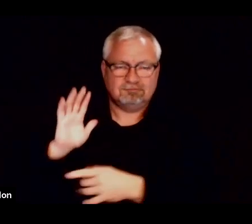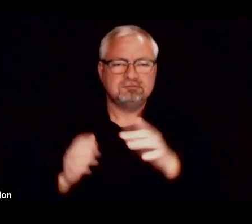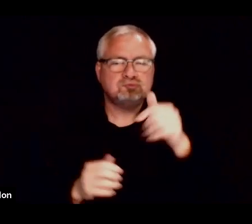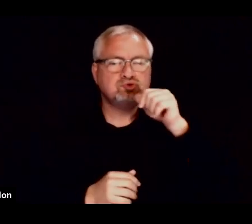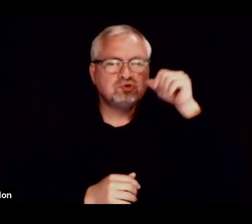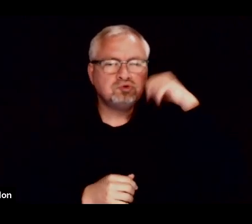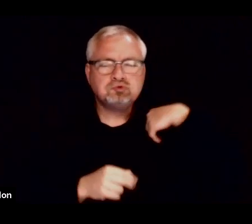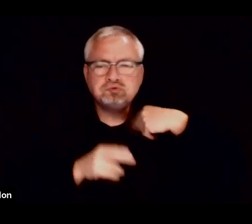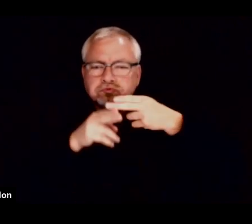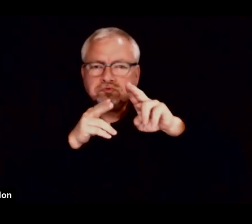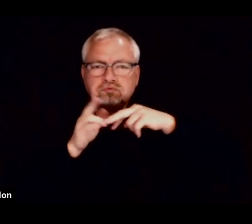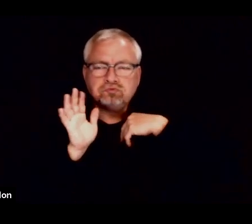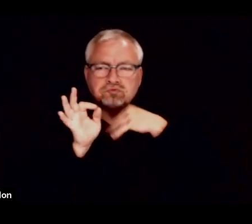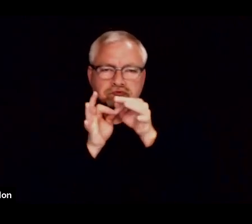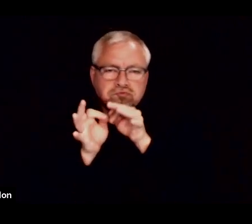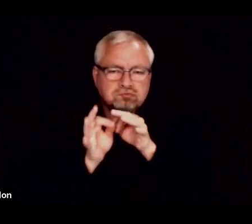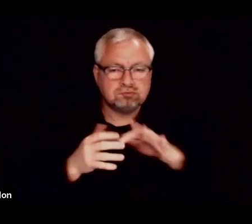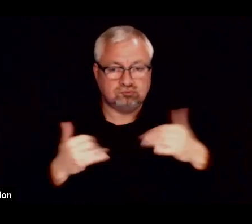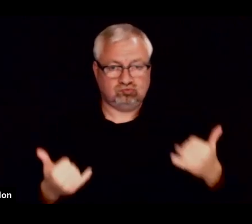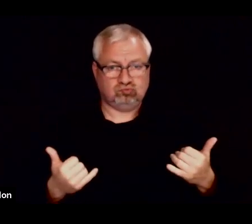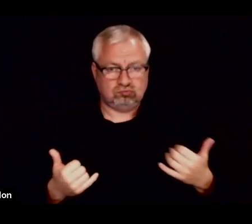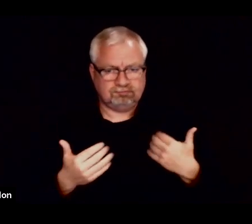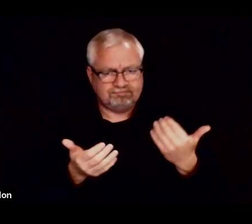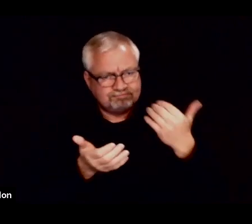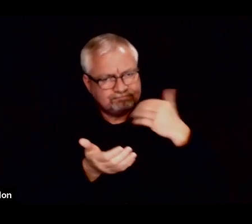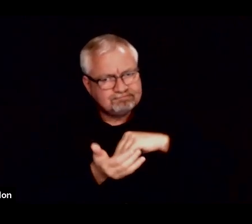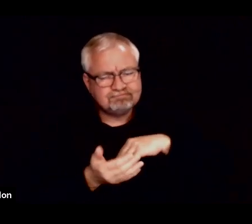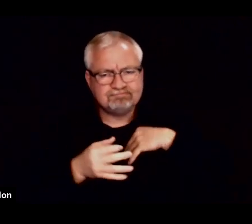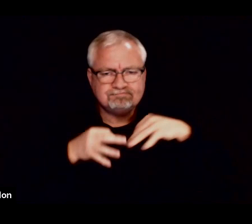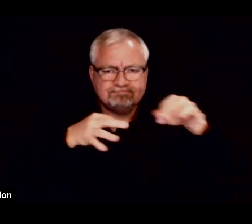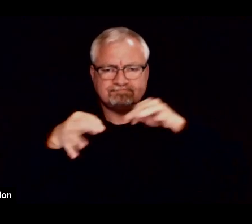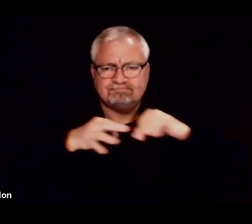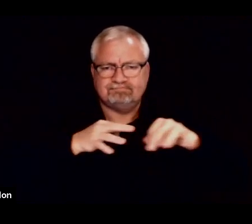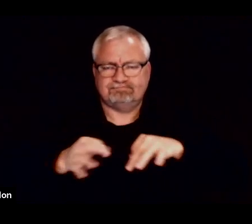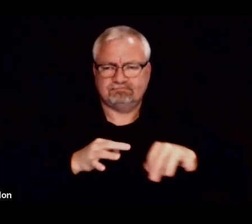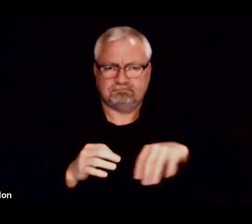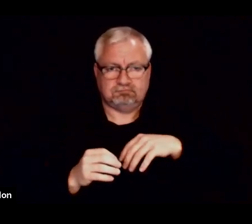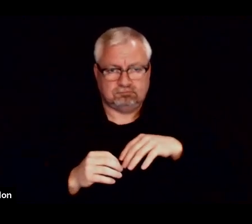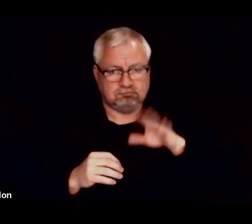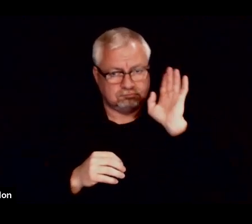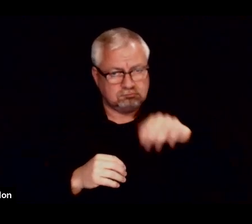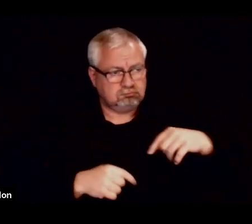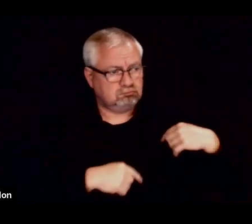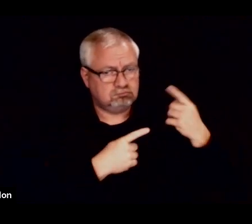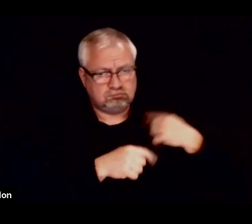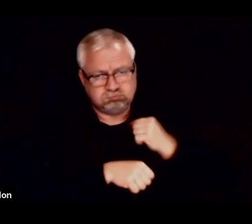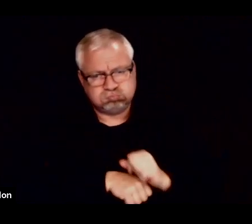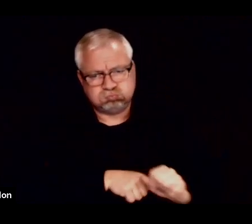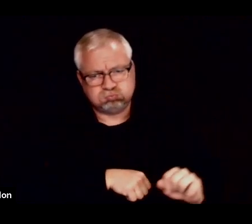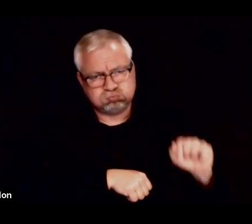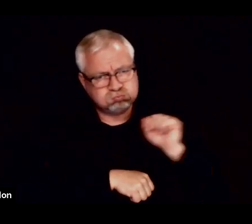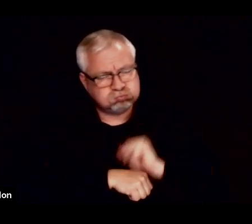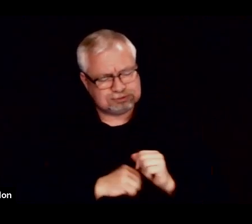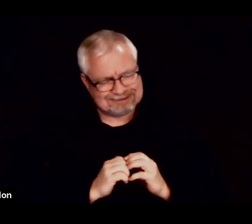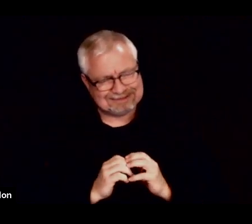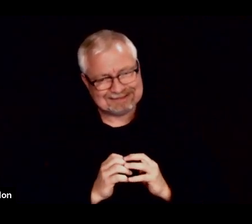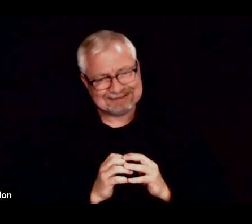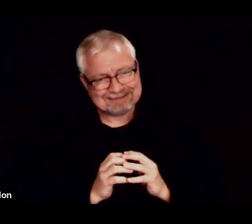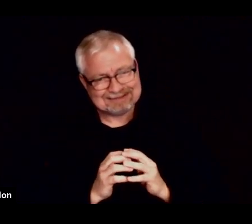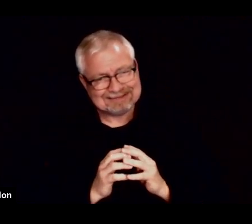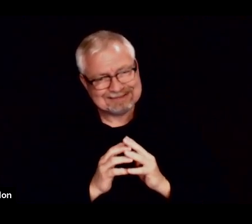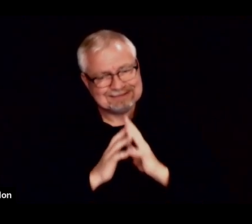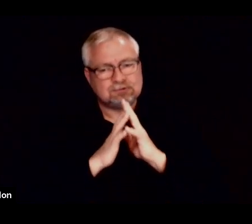revisit it today. Very significant work has been done to stand up the long-term care plan, which we have